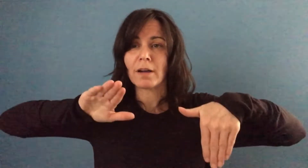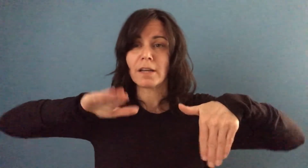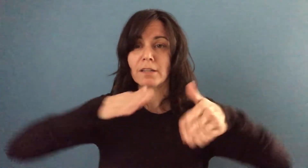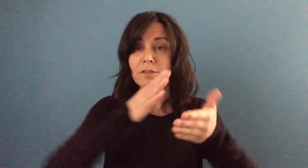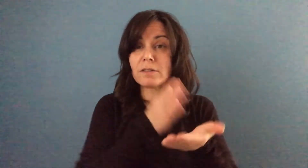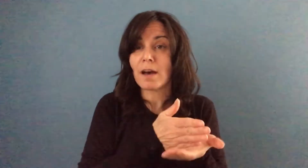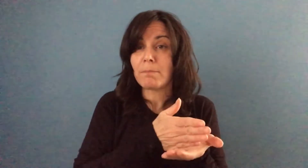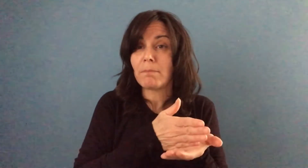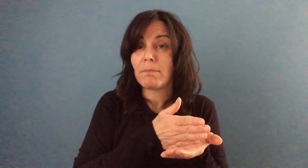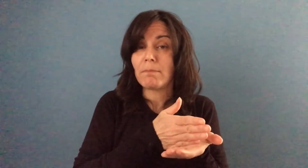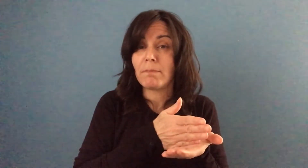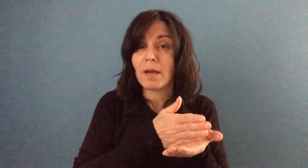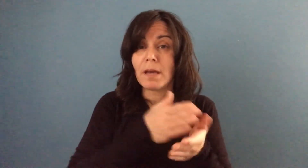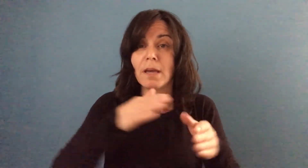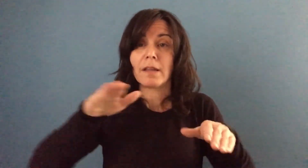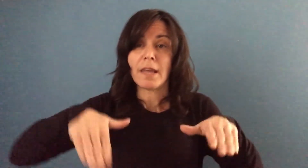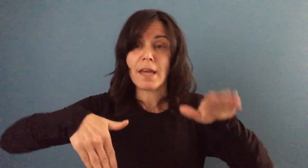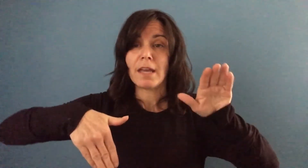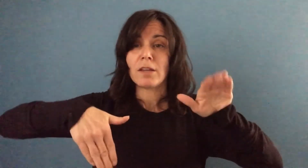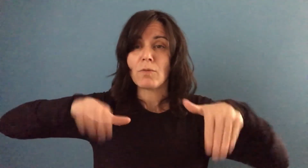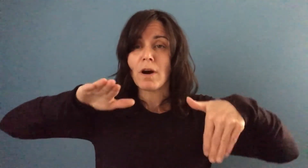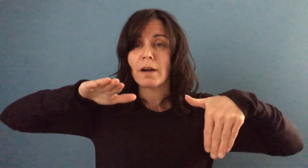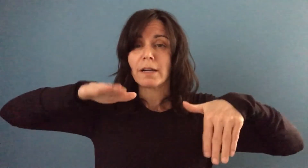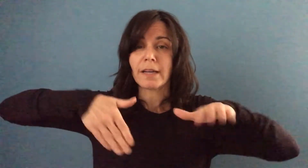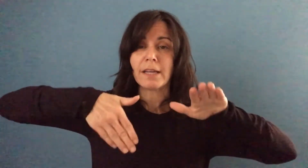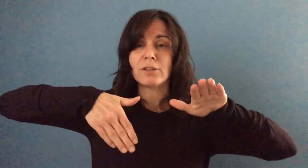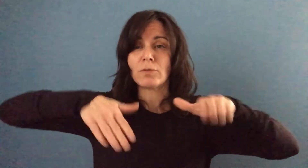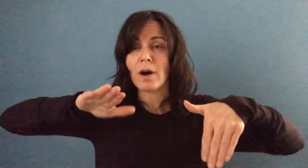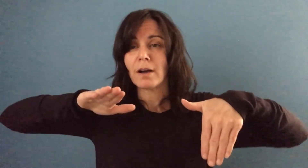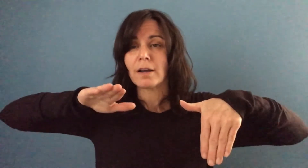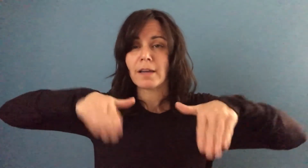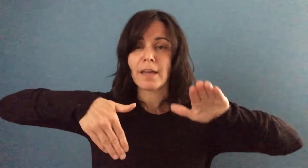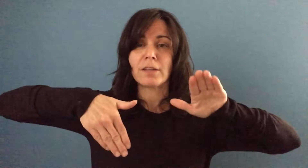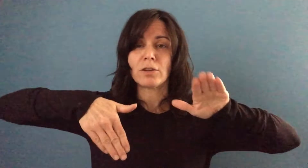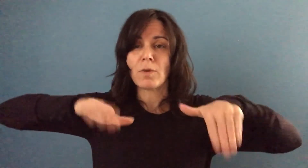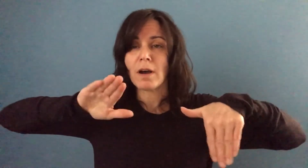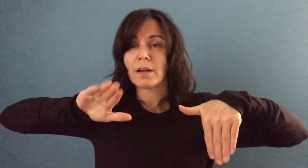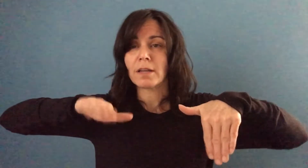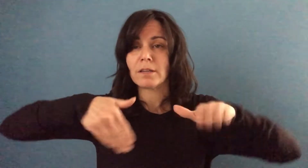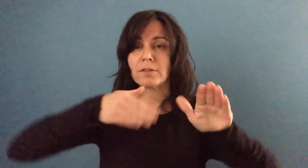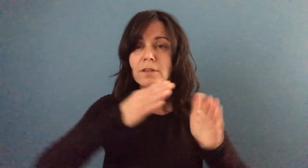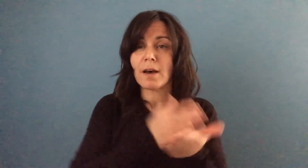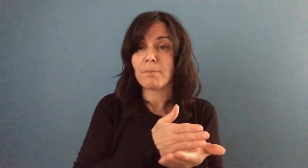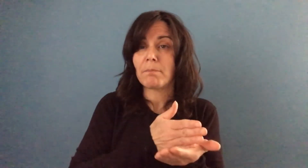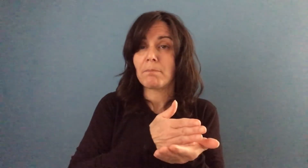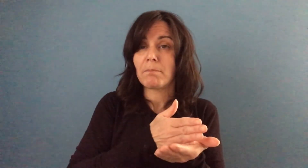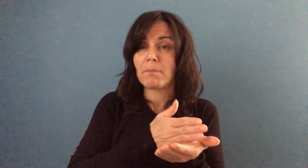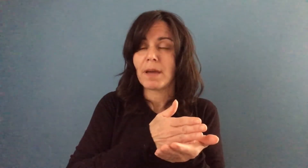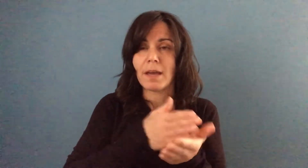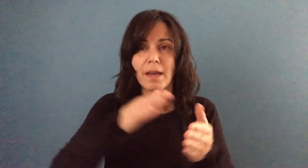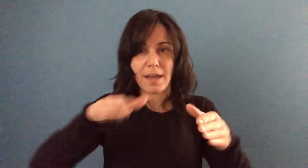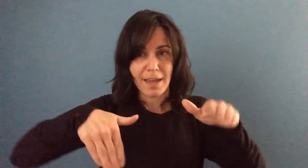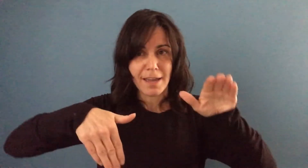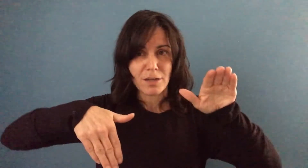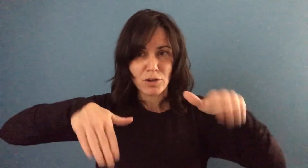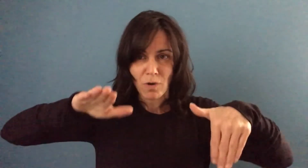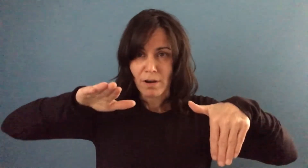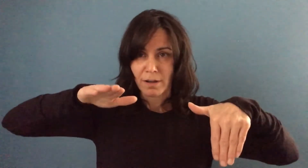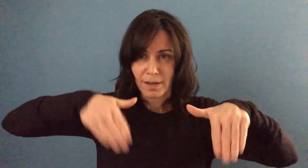and you stop. Then you walk and you walk and you walk and you stop. And you walk and